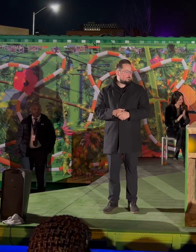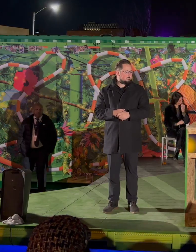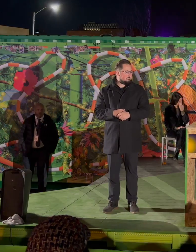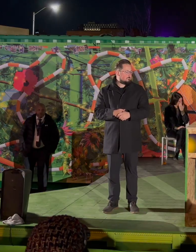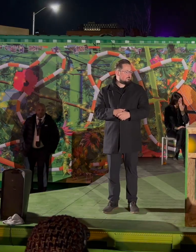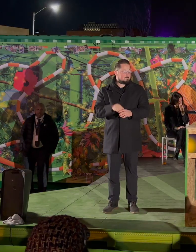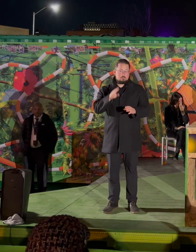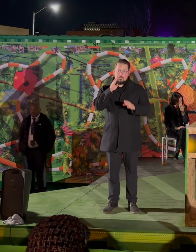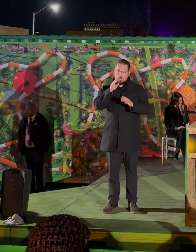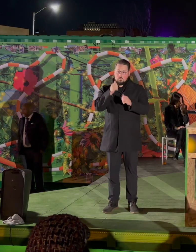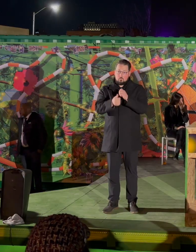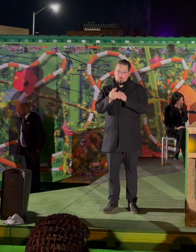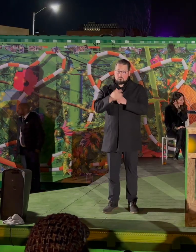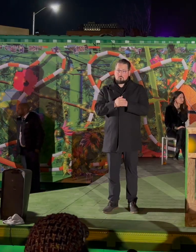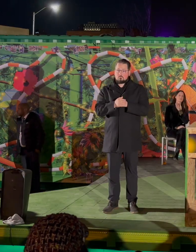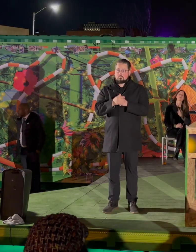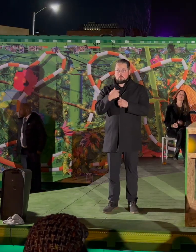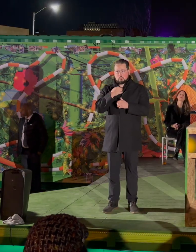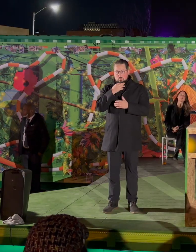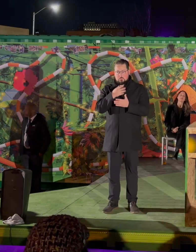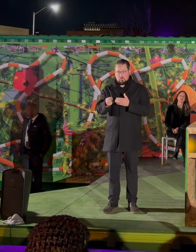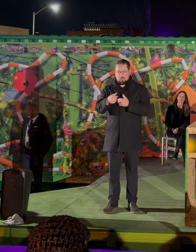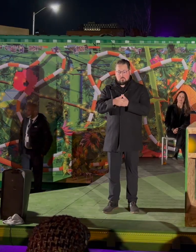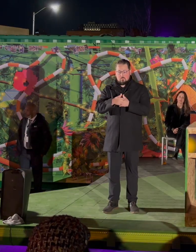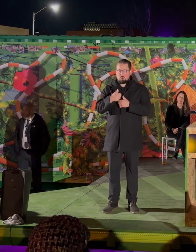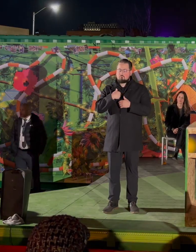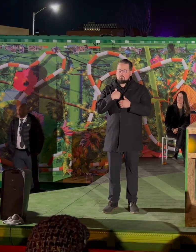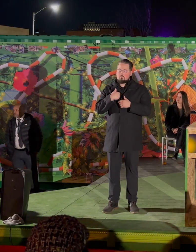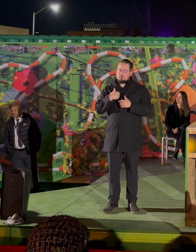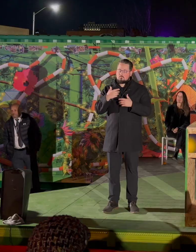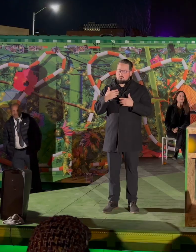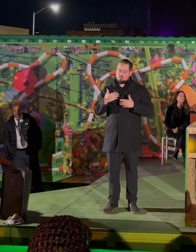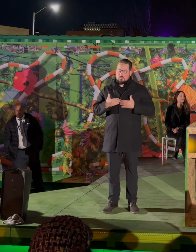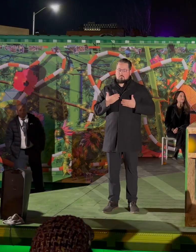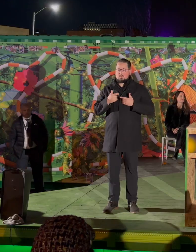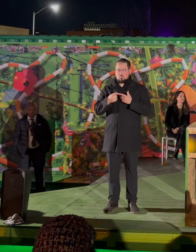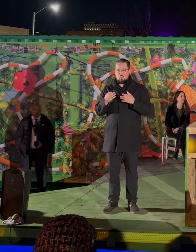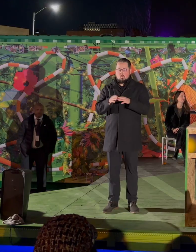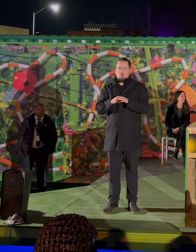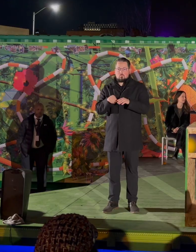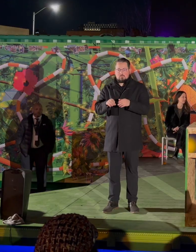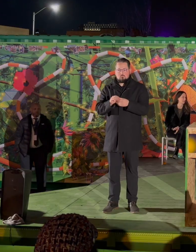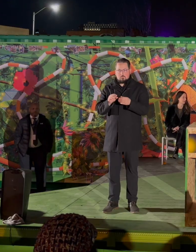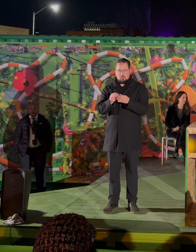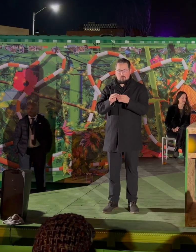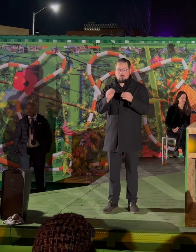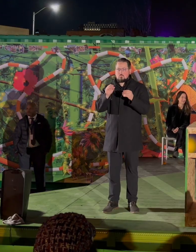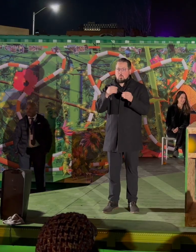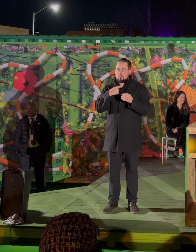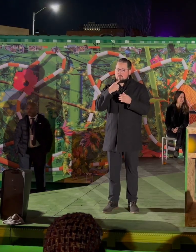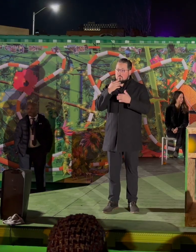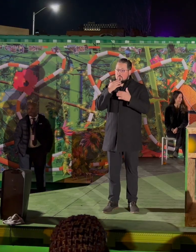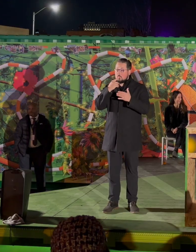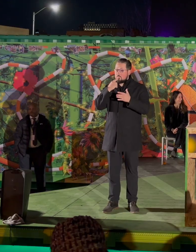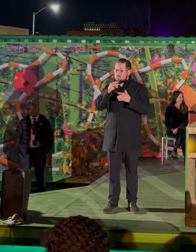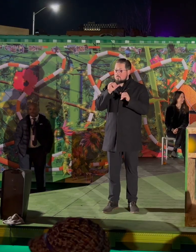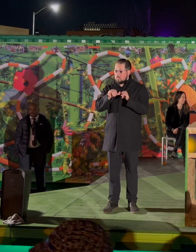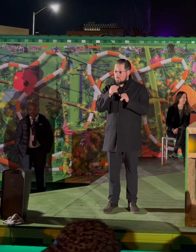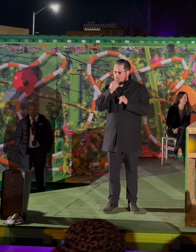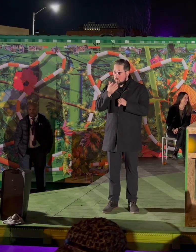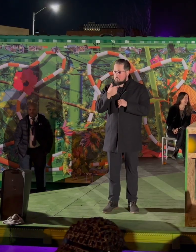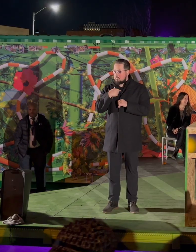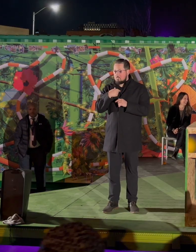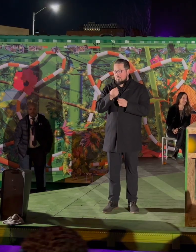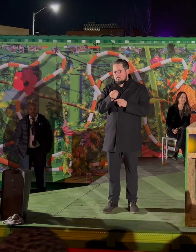Hello, everybody. We're running on time. I have the privilege of closing up the remarks, so thank you for staying warm. I just have a